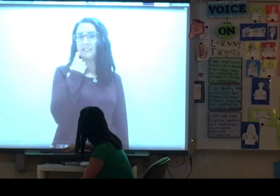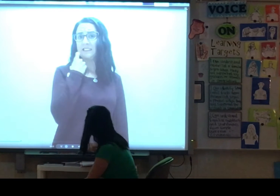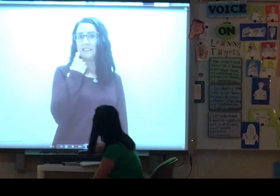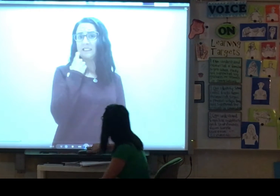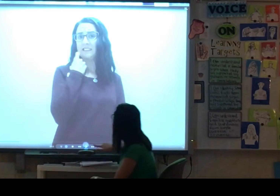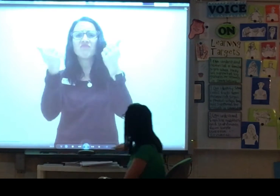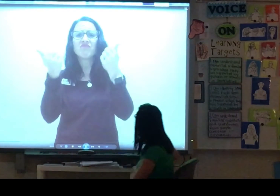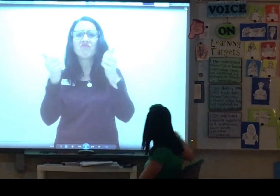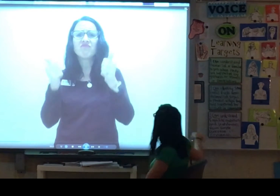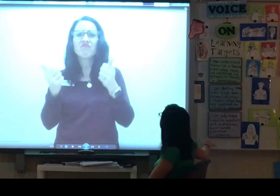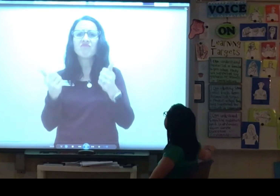Alright.